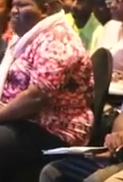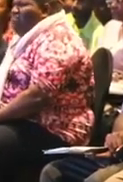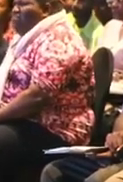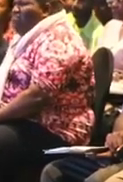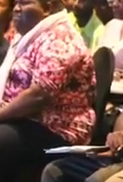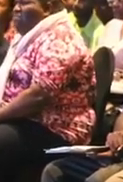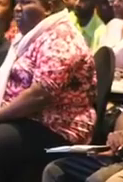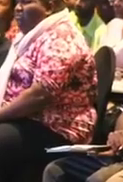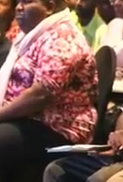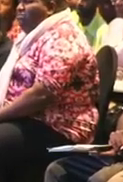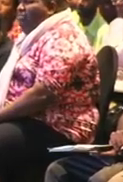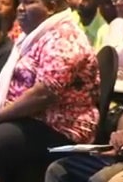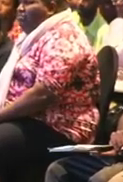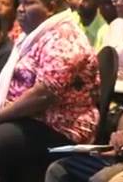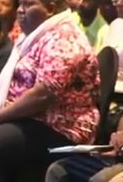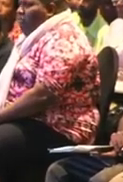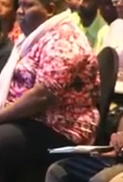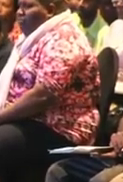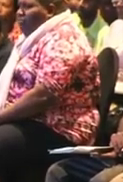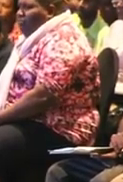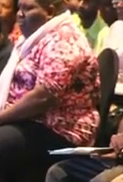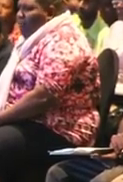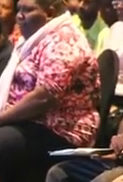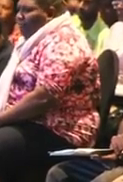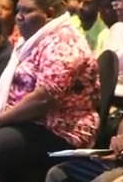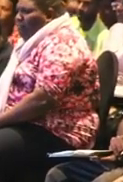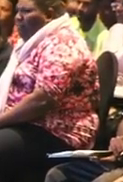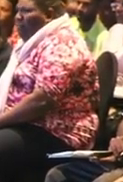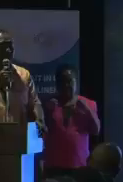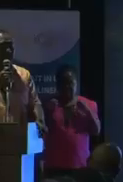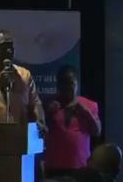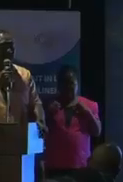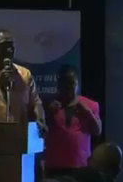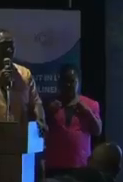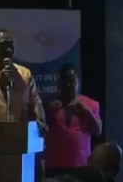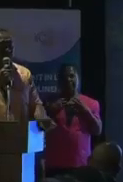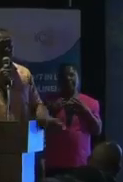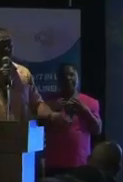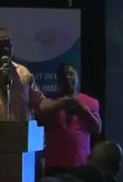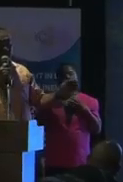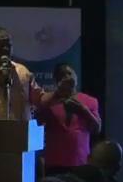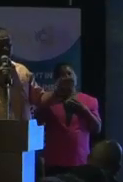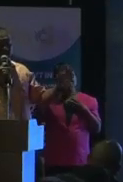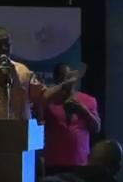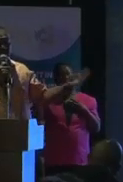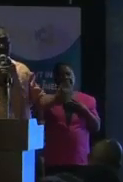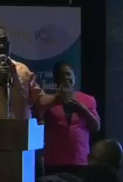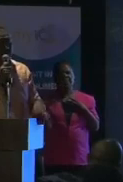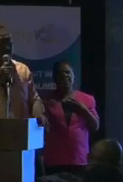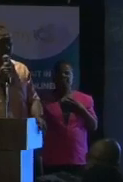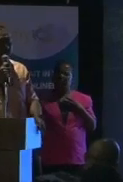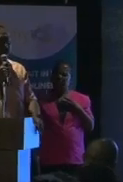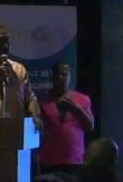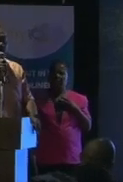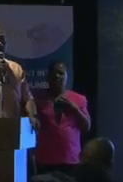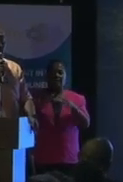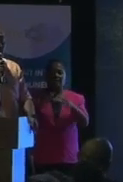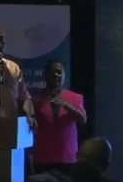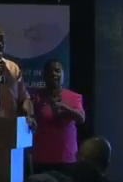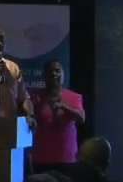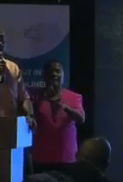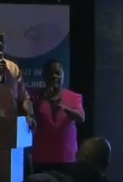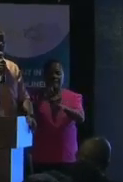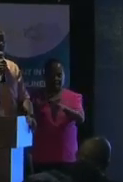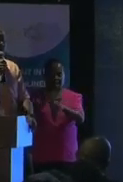brother's maybe fuel station. So you go and you just do some overtime work. You are